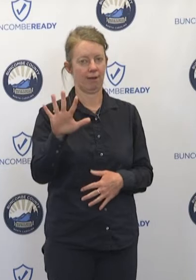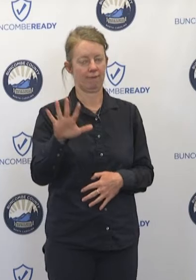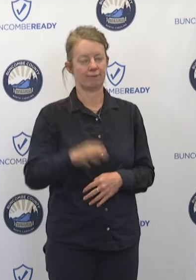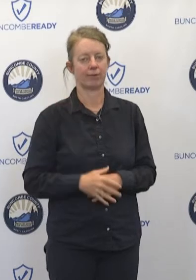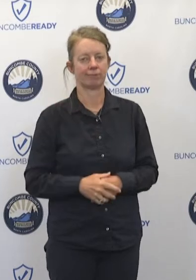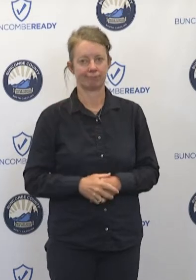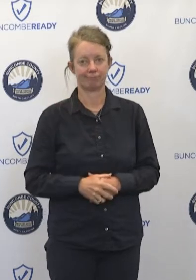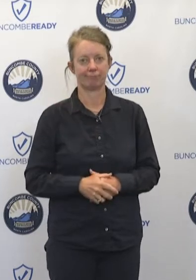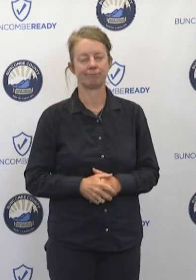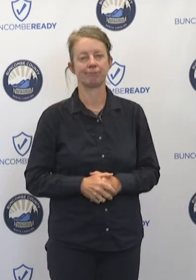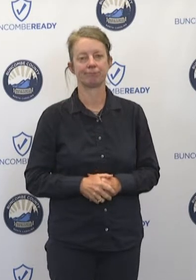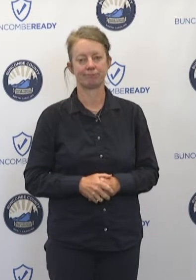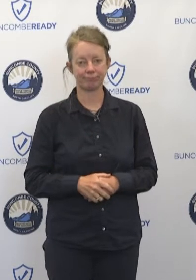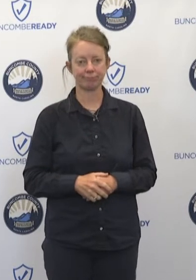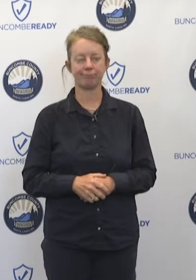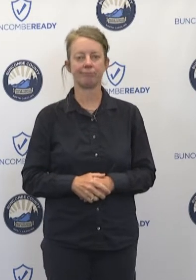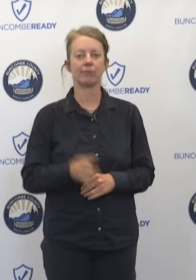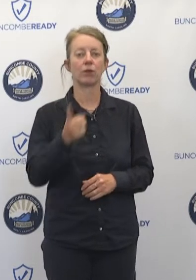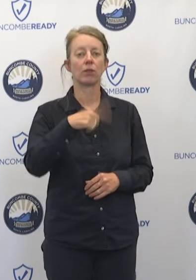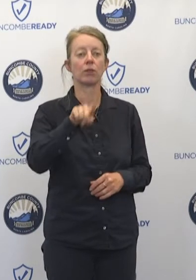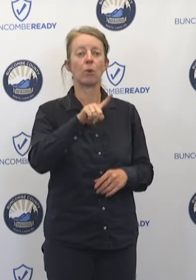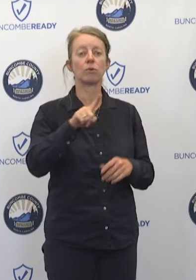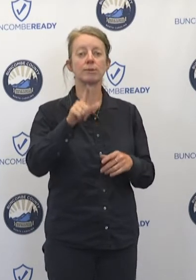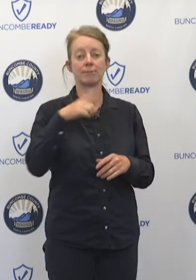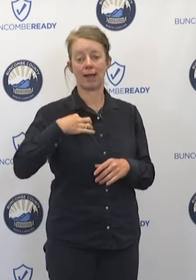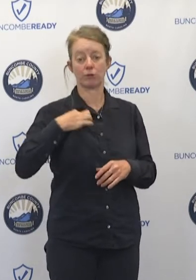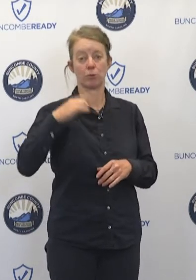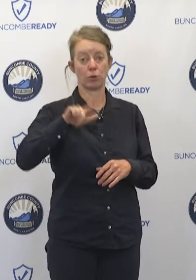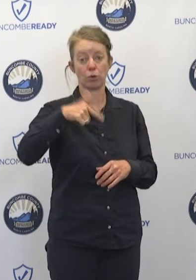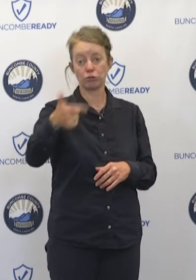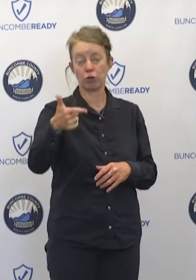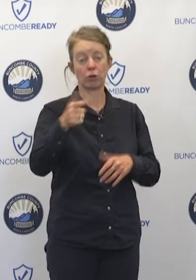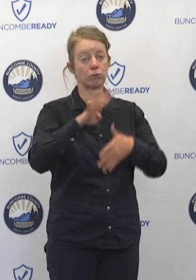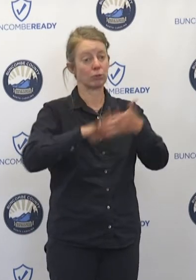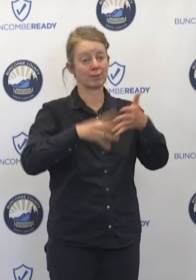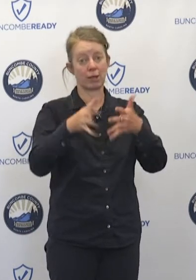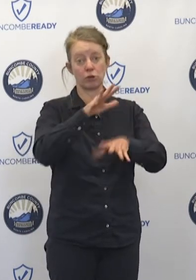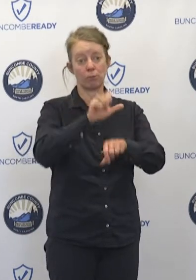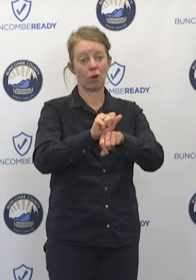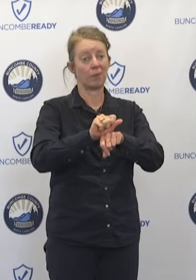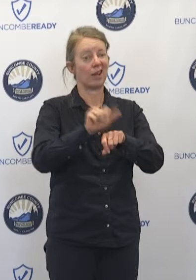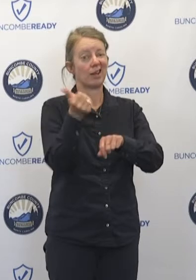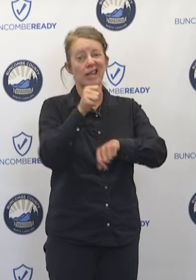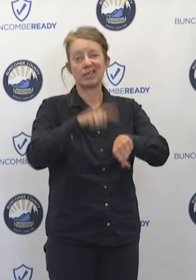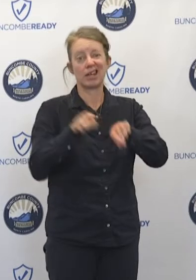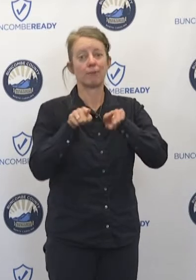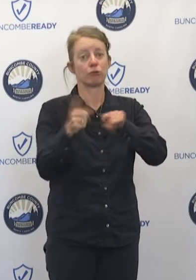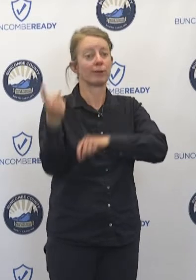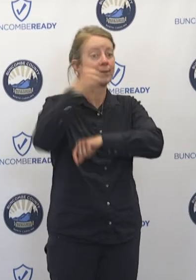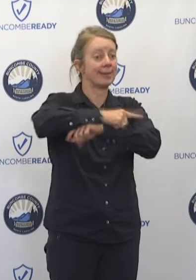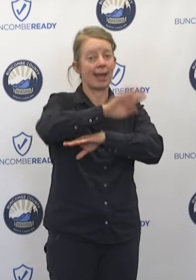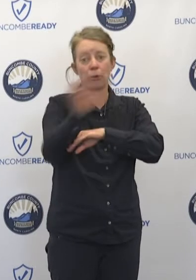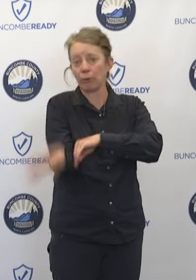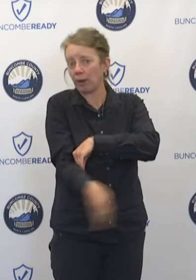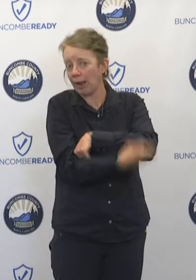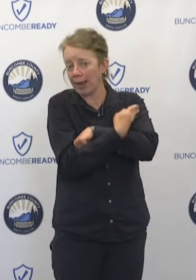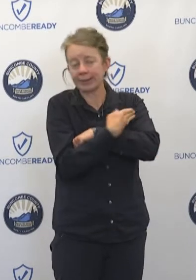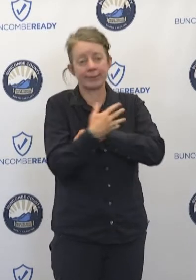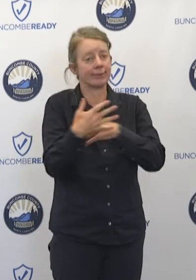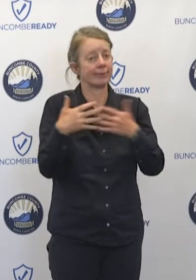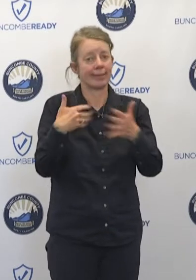828-419-0095. Those who are eligible can schedule appointments 24/7 through either of these methods at their convenience.